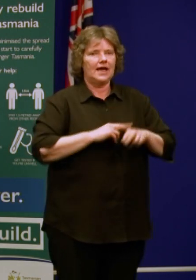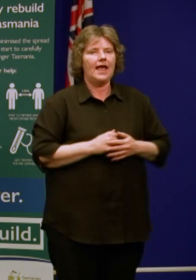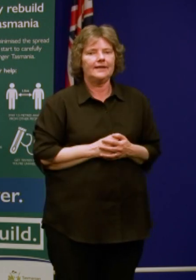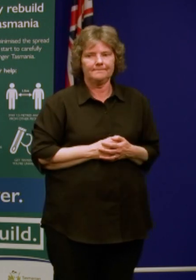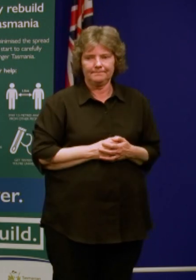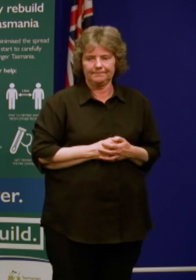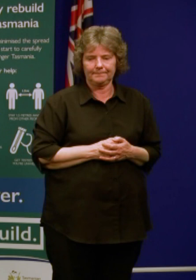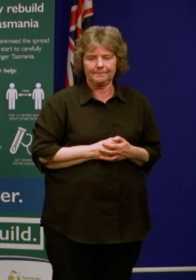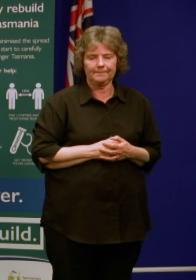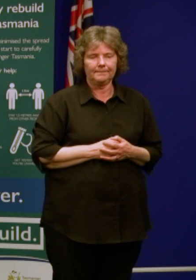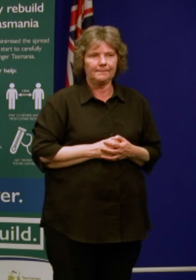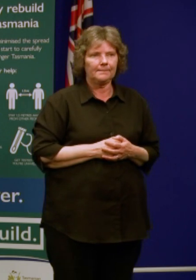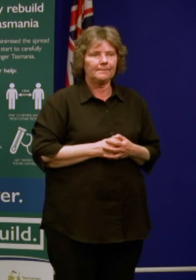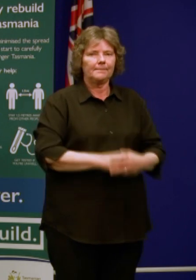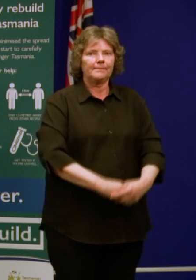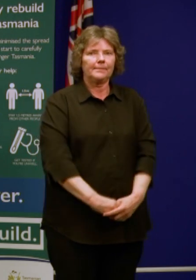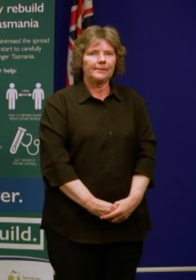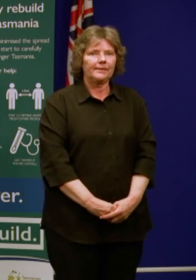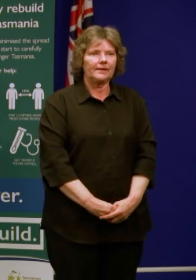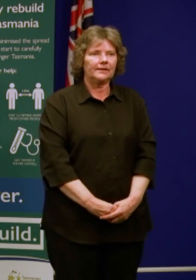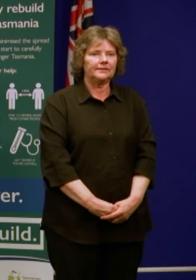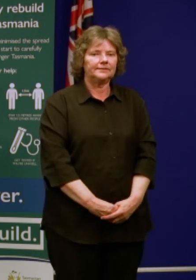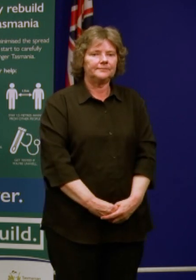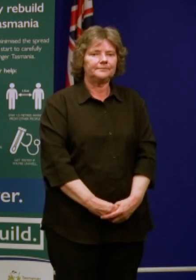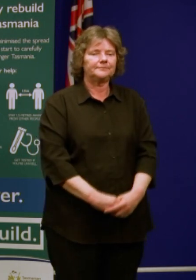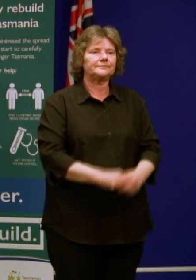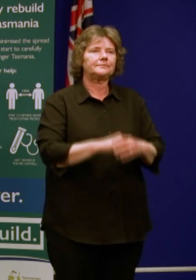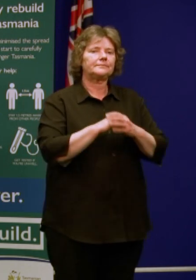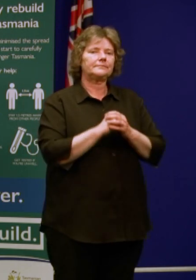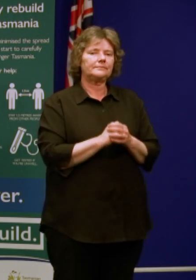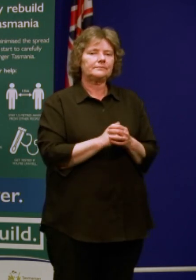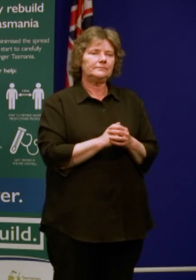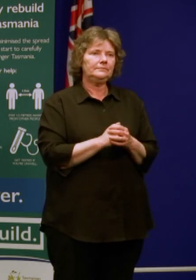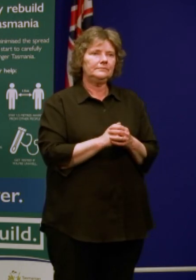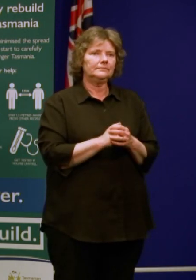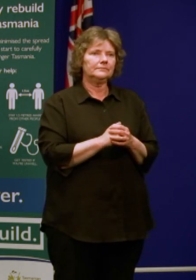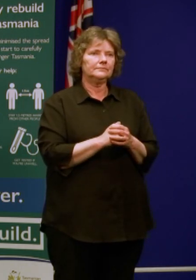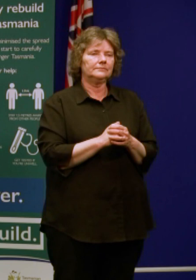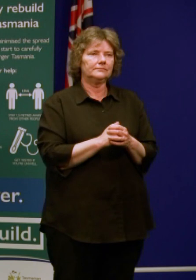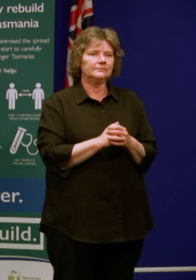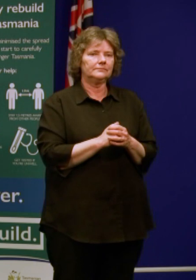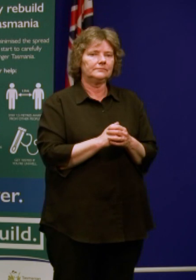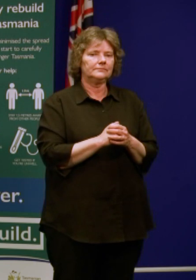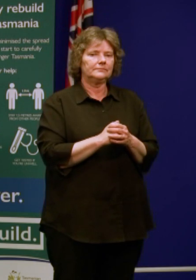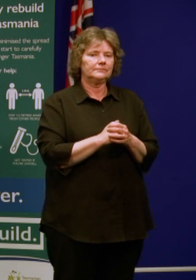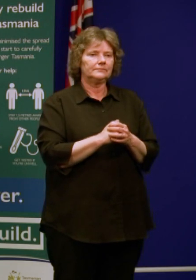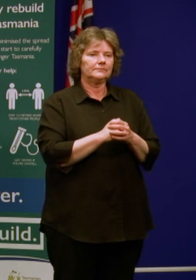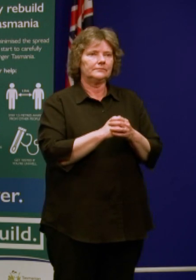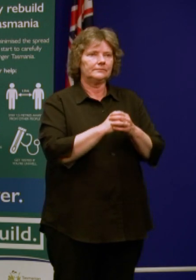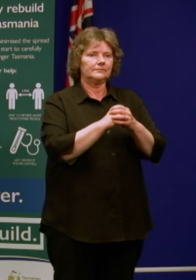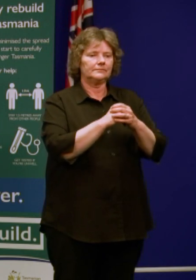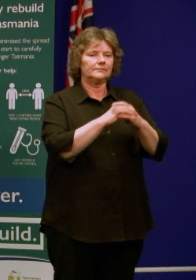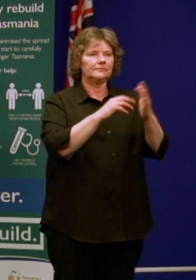Victoria, we will not be removing the border